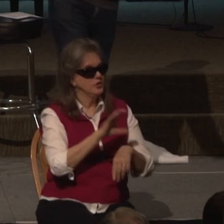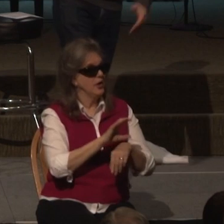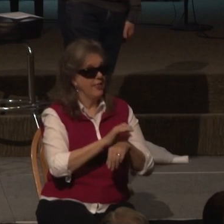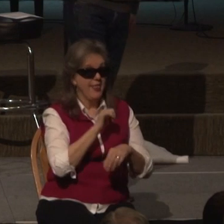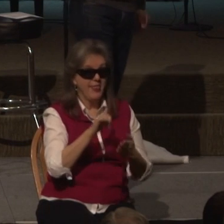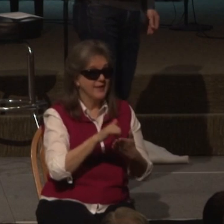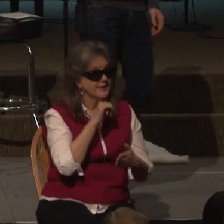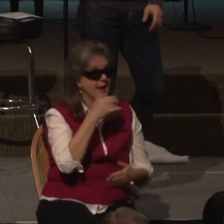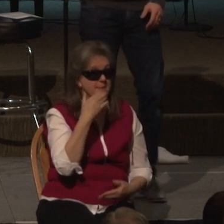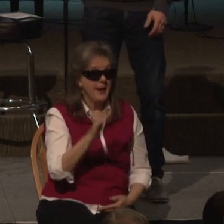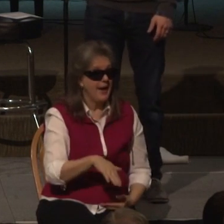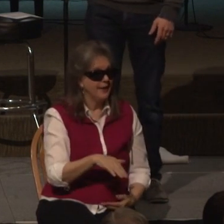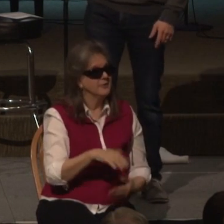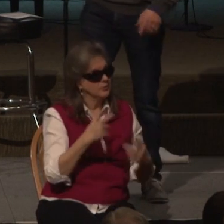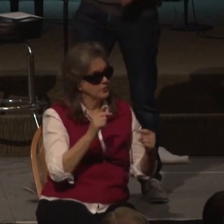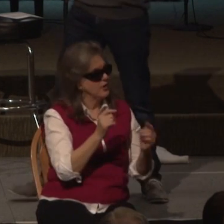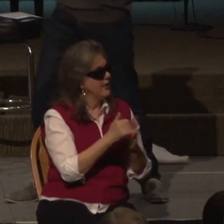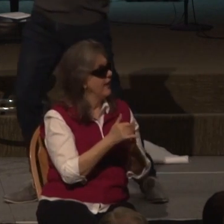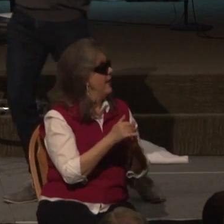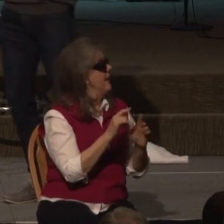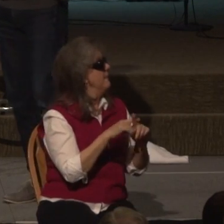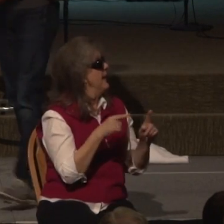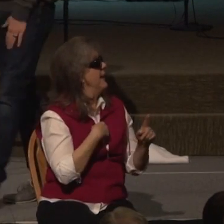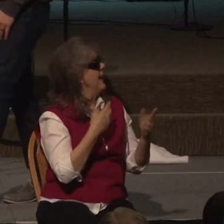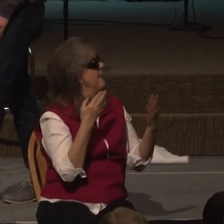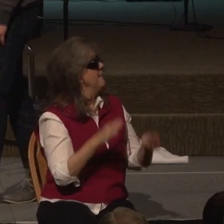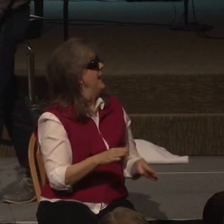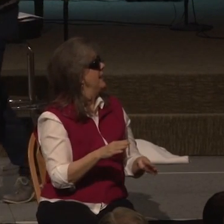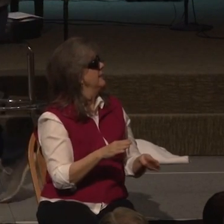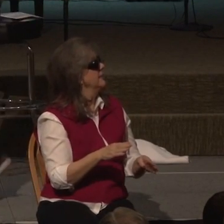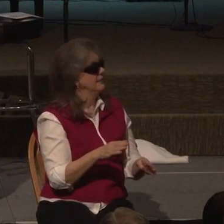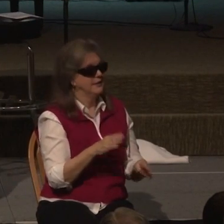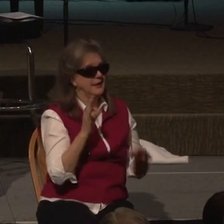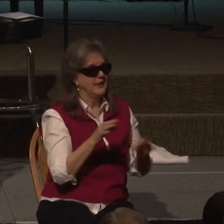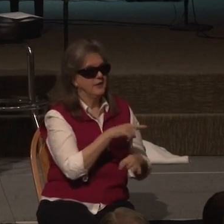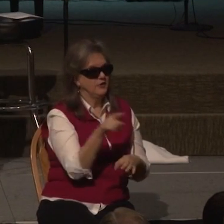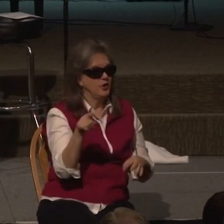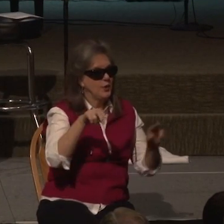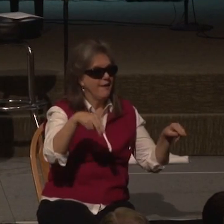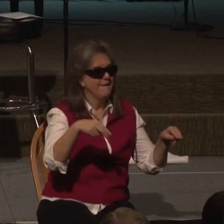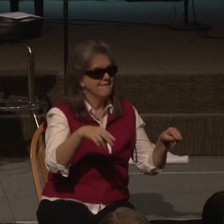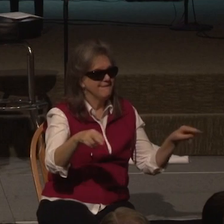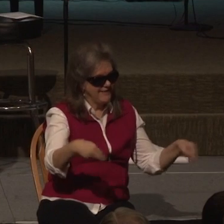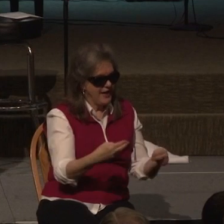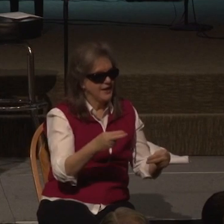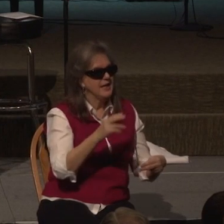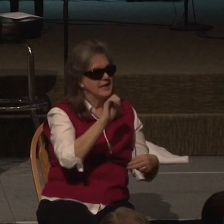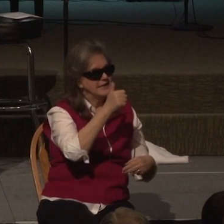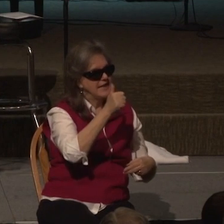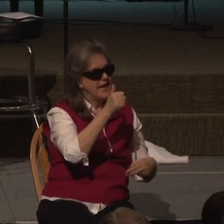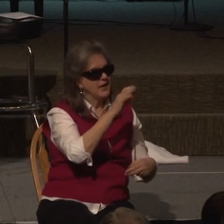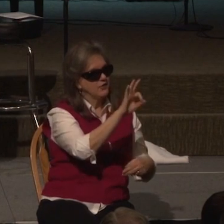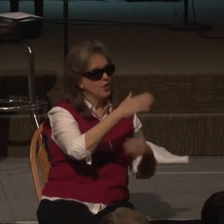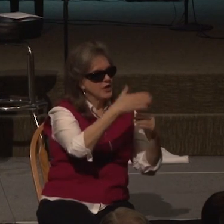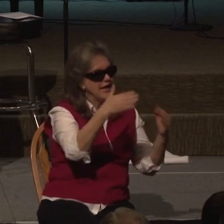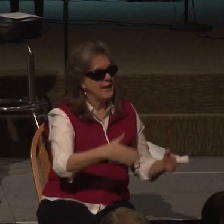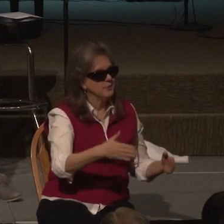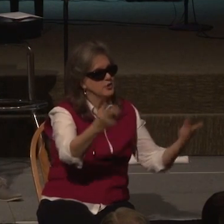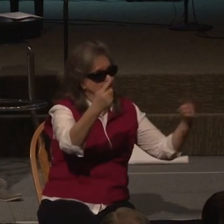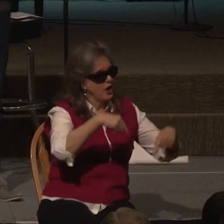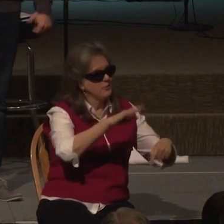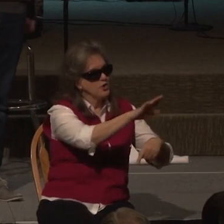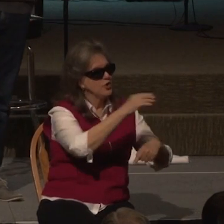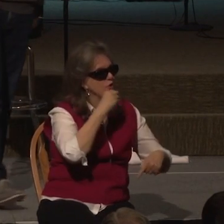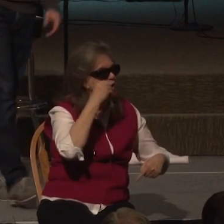not bad, all right? We should maybe try that a little bit. But I bet that if you invite your neighbors, 10 of your neighbors, to come over to your house